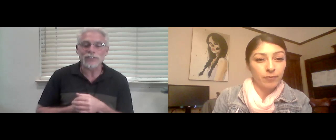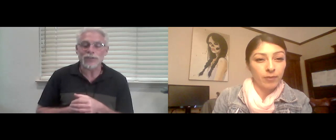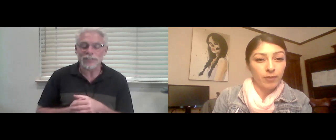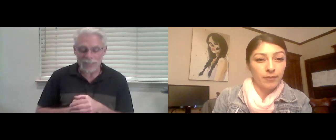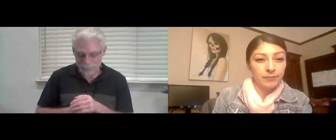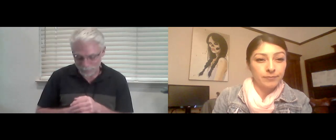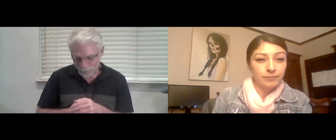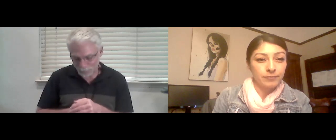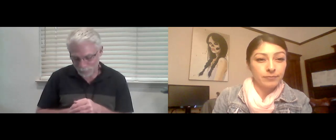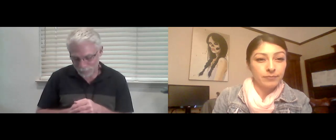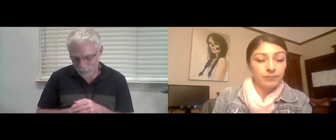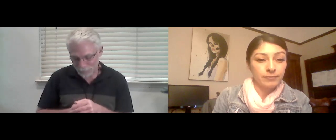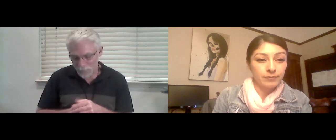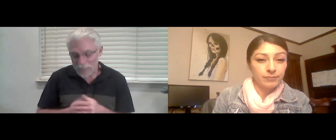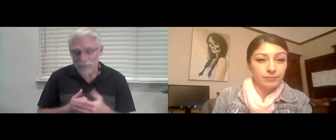could